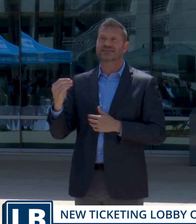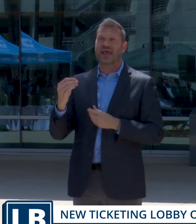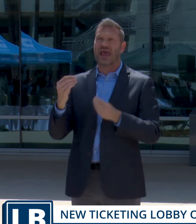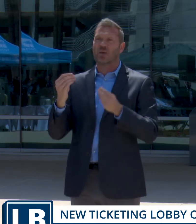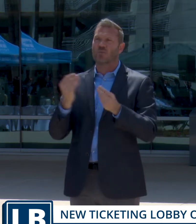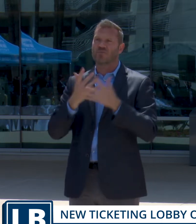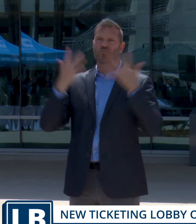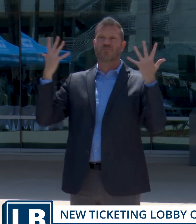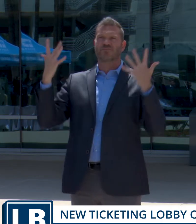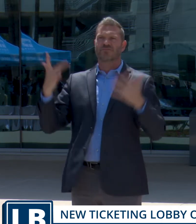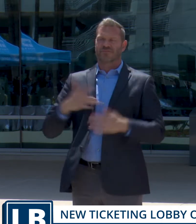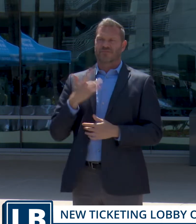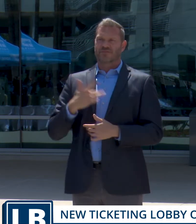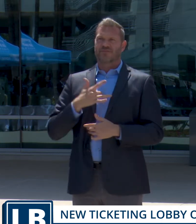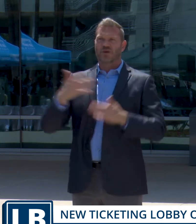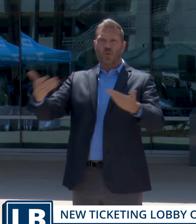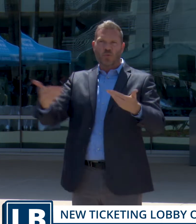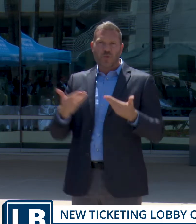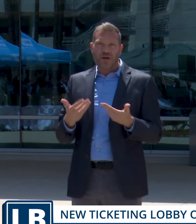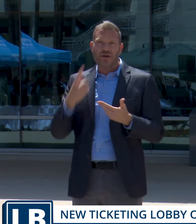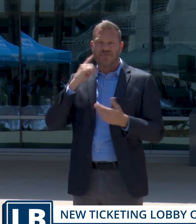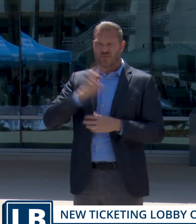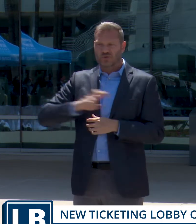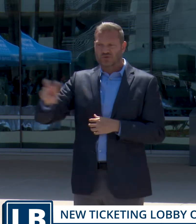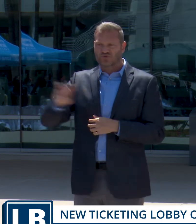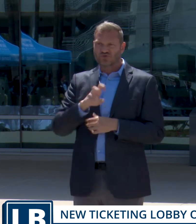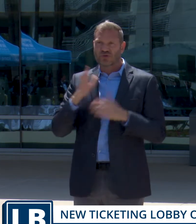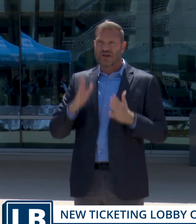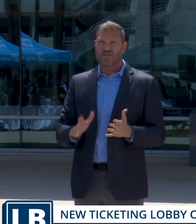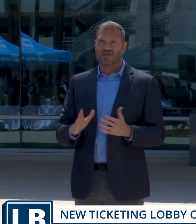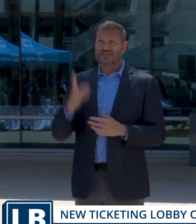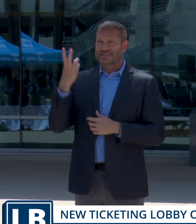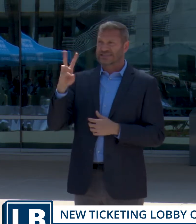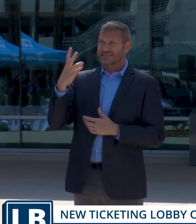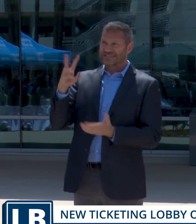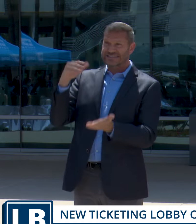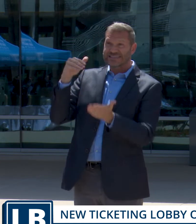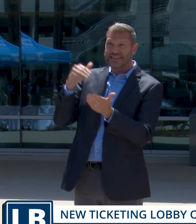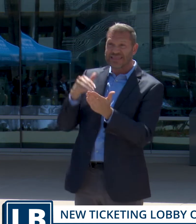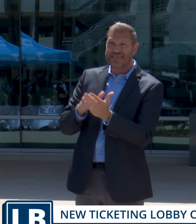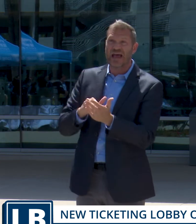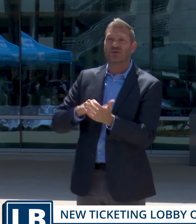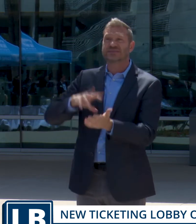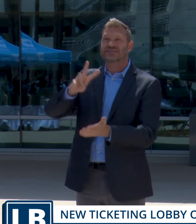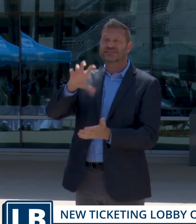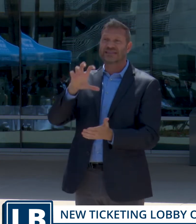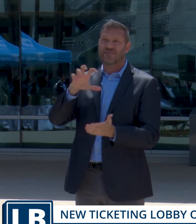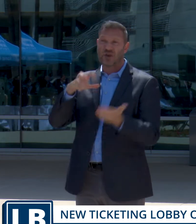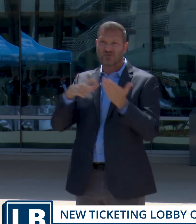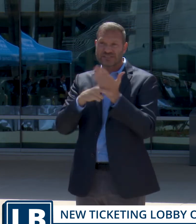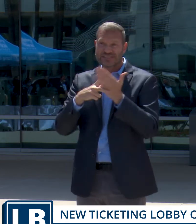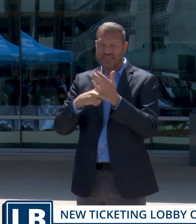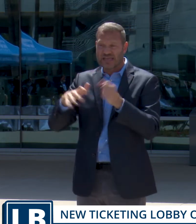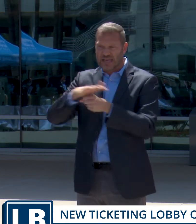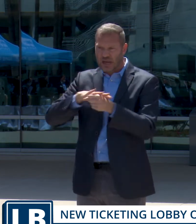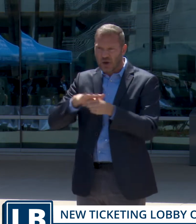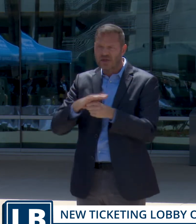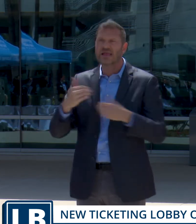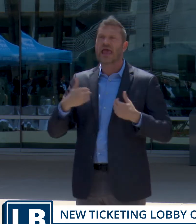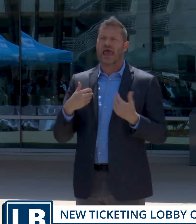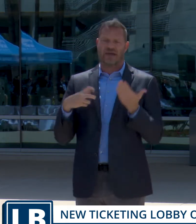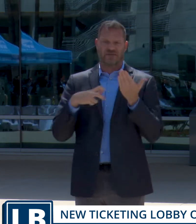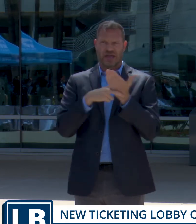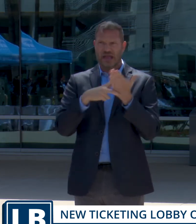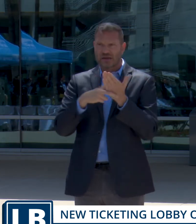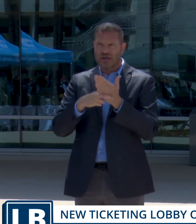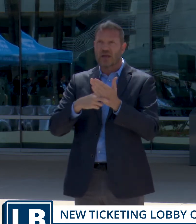travelers. Features of the new 16,700 square foot ticketing lobby include common use ticket counters